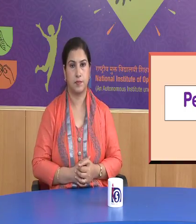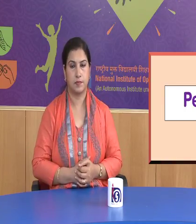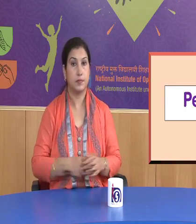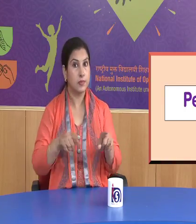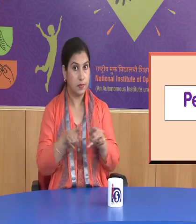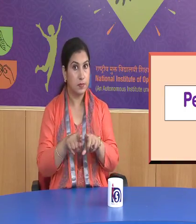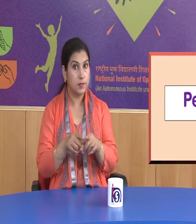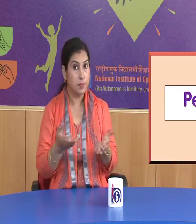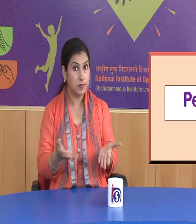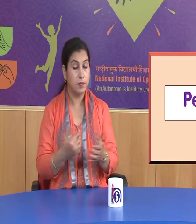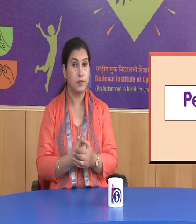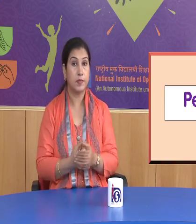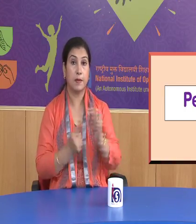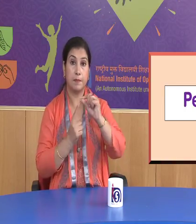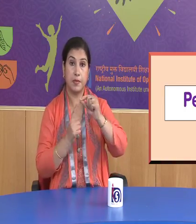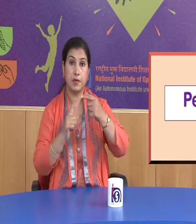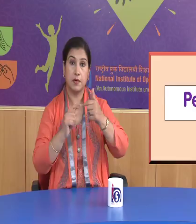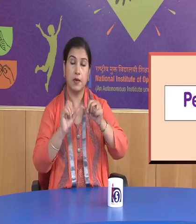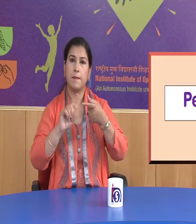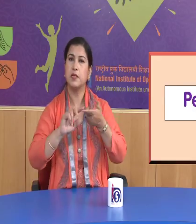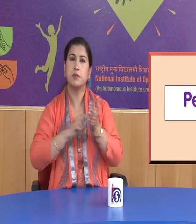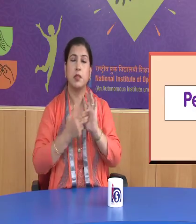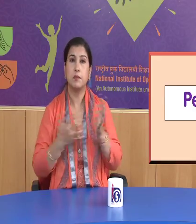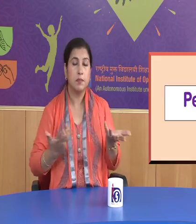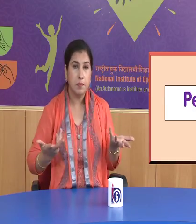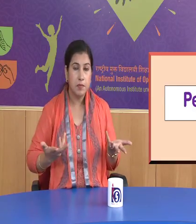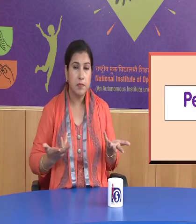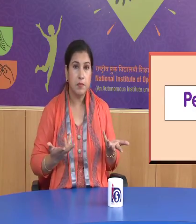Therefore, peace refers to the presence of social,